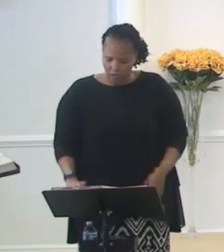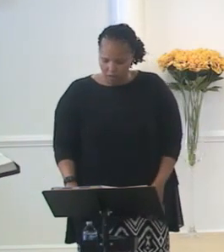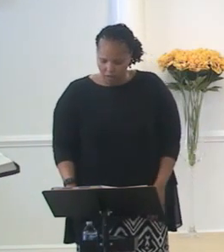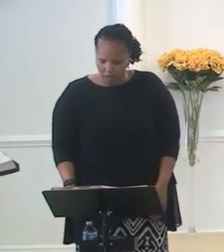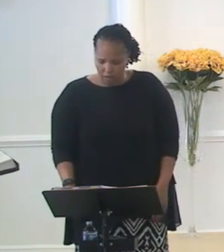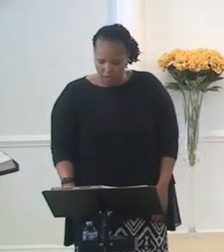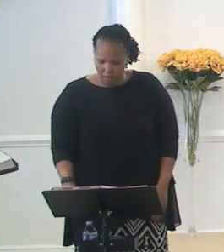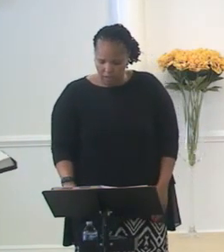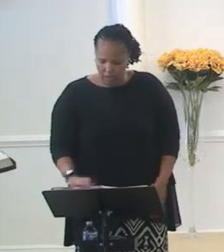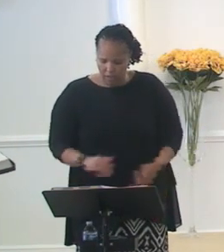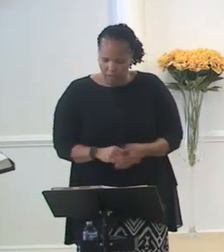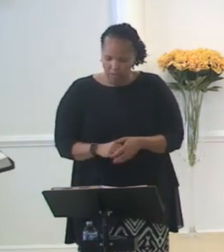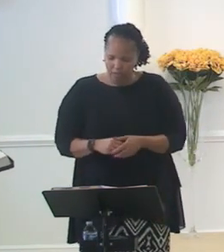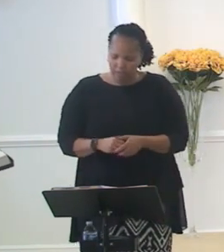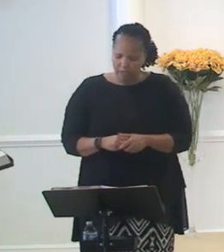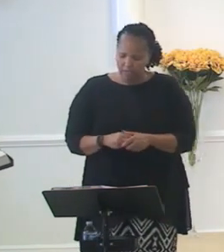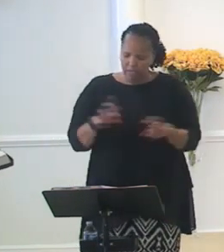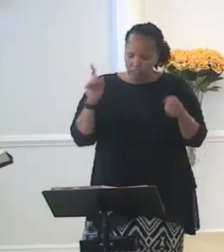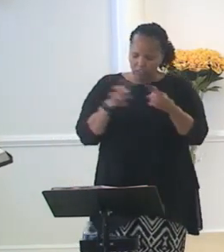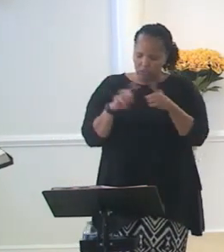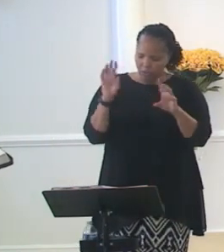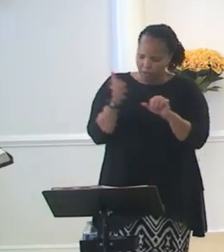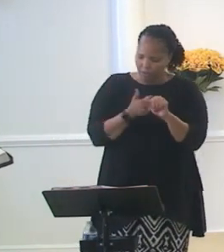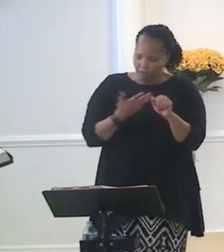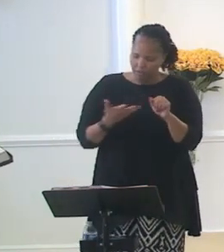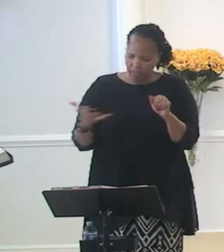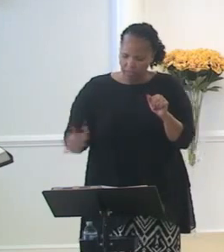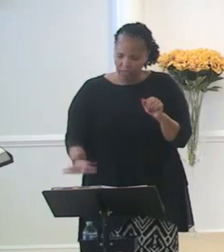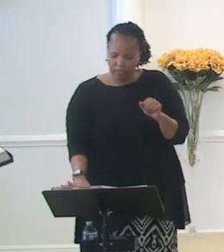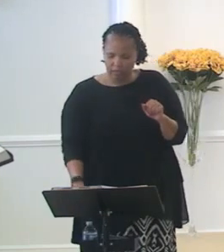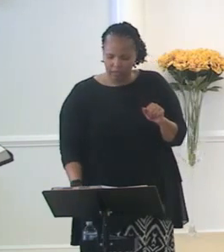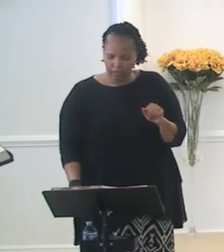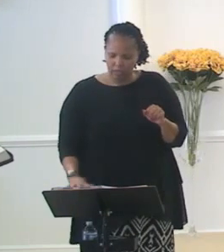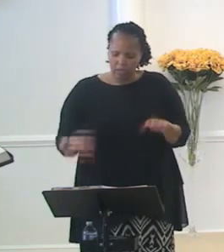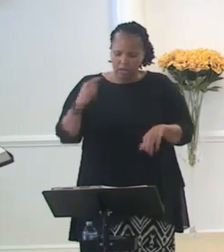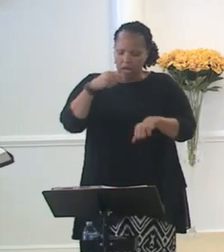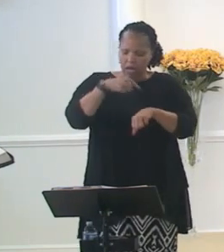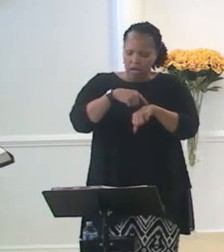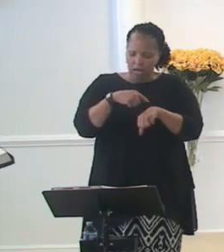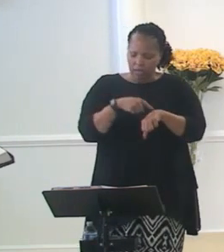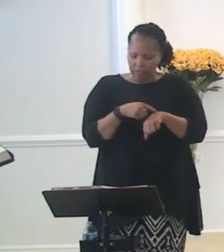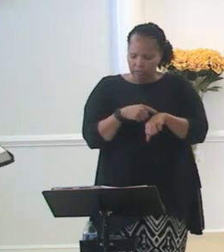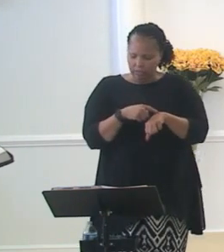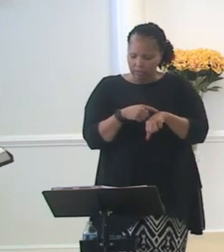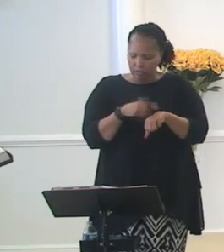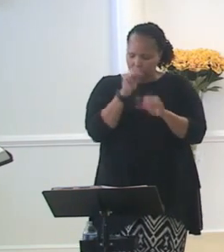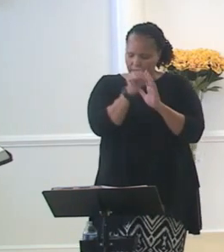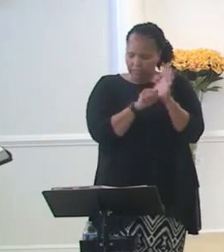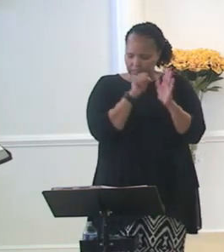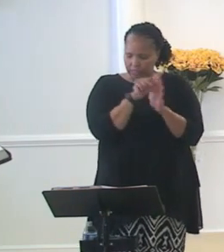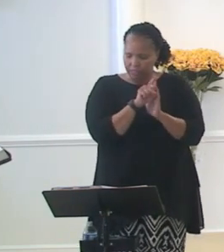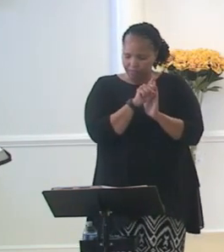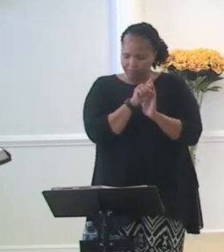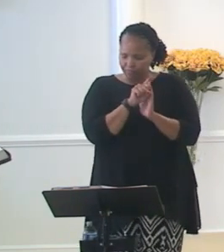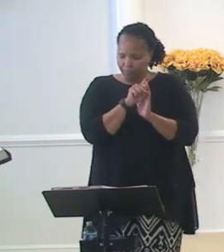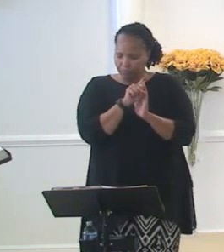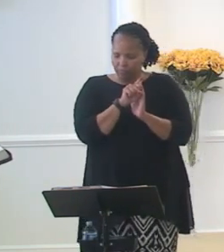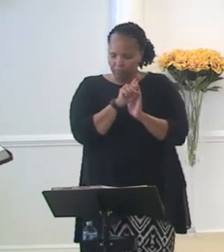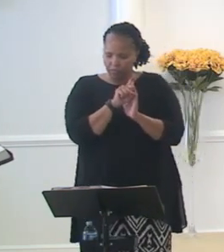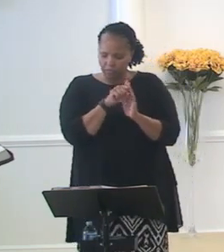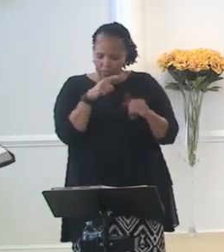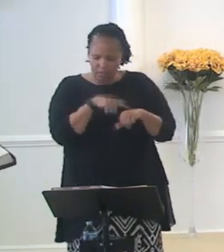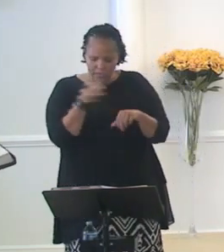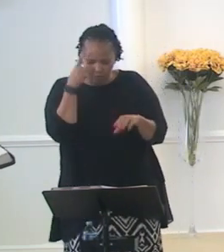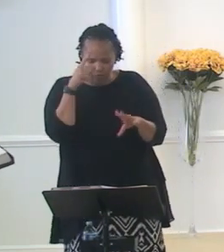Ecclesiastes chapter 3, verse 1. To everything, there is a season